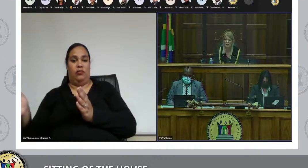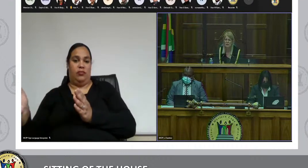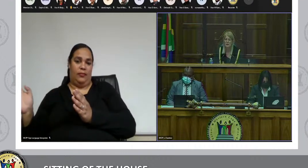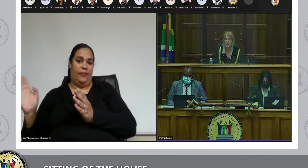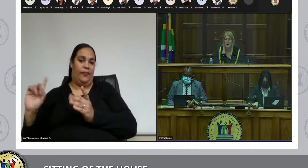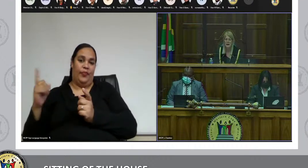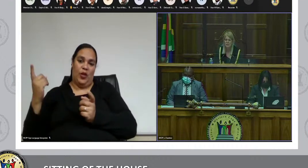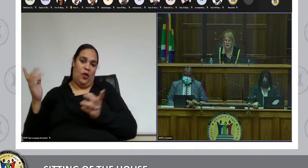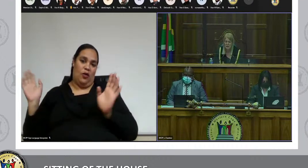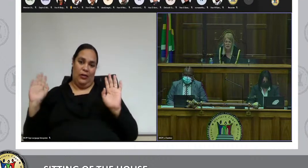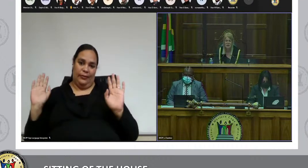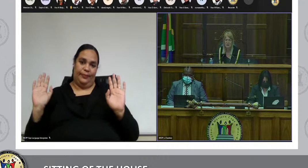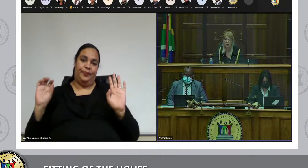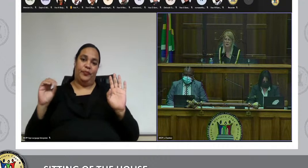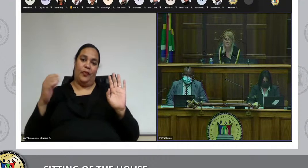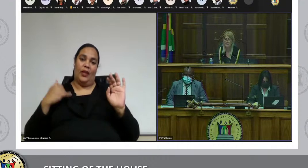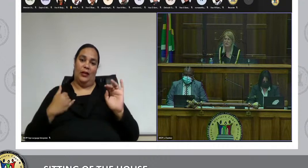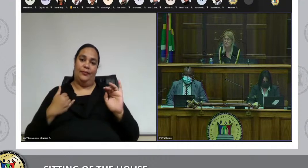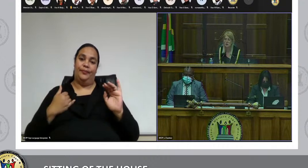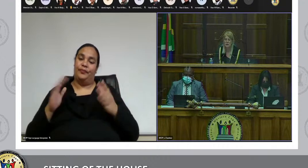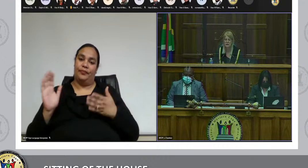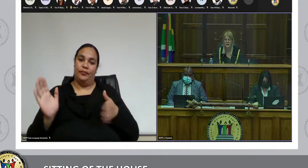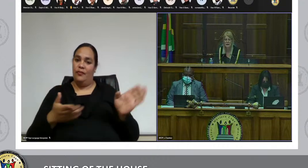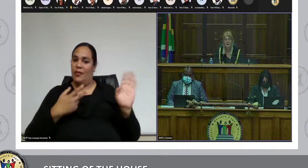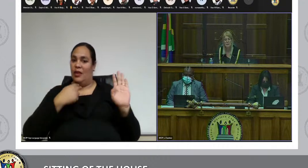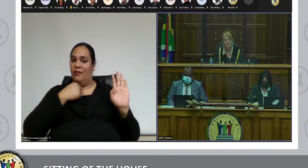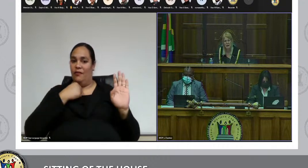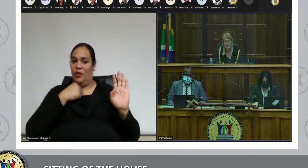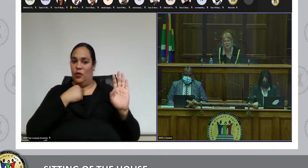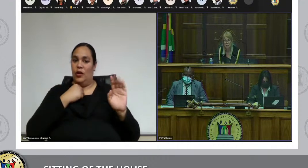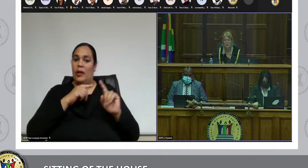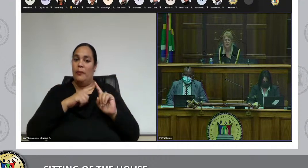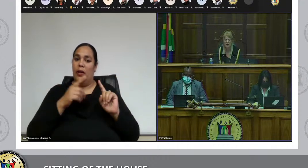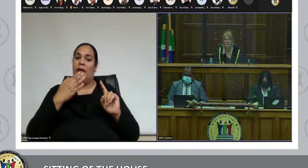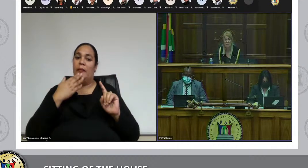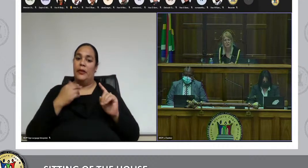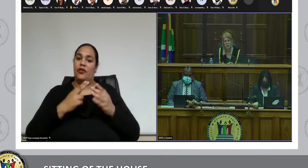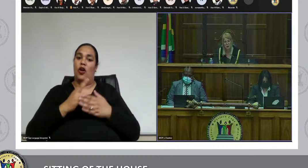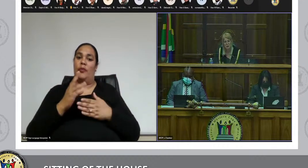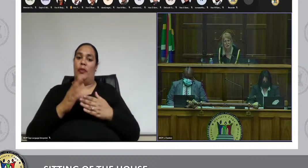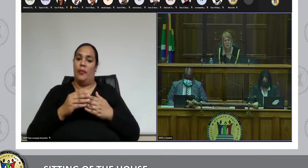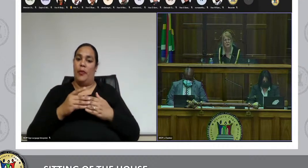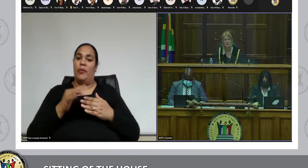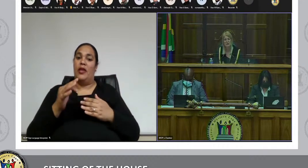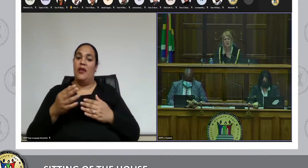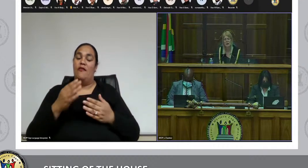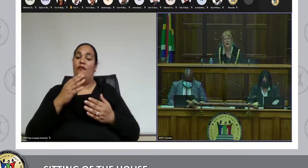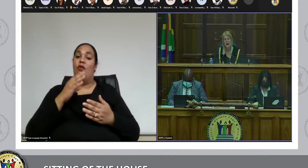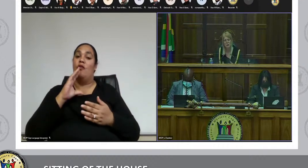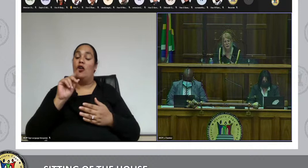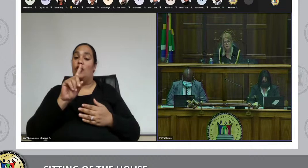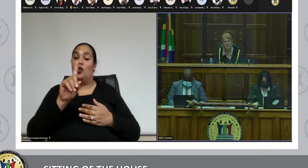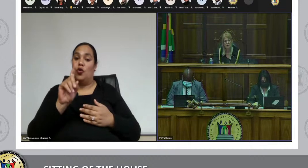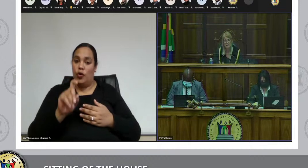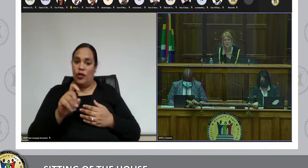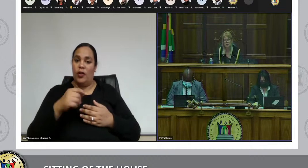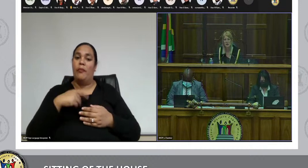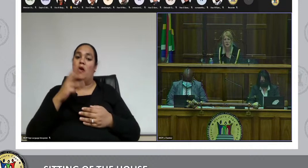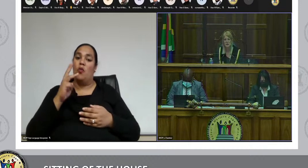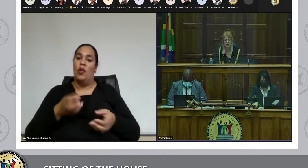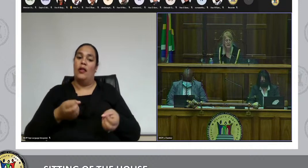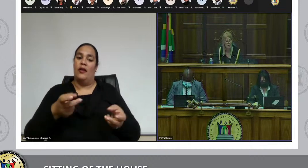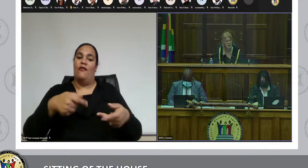of the way. So I'm going to disregard that, unfortunately. Please, honourable members, if you've posed the question, I will give